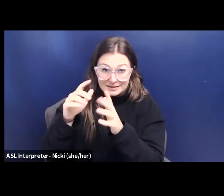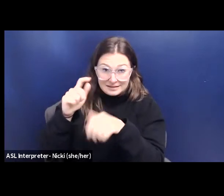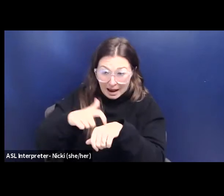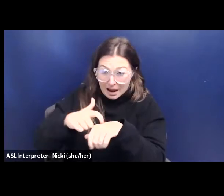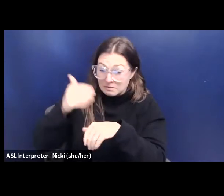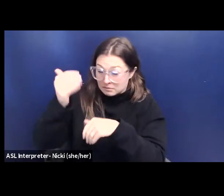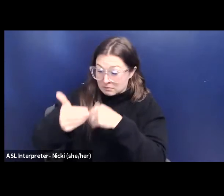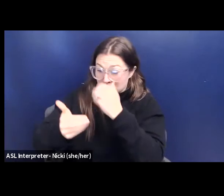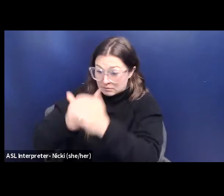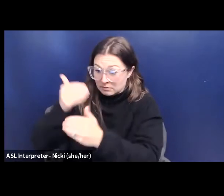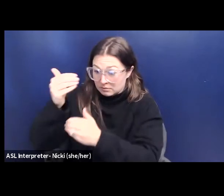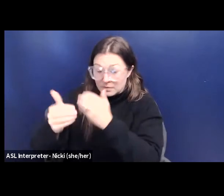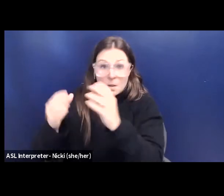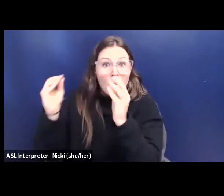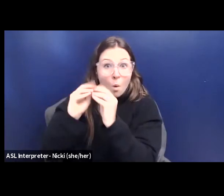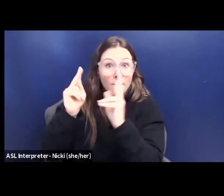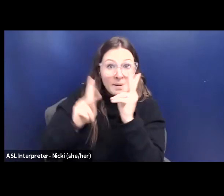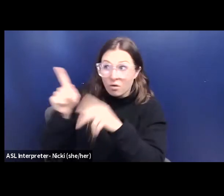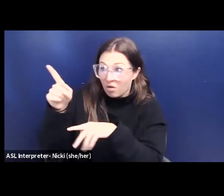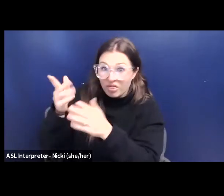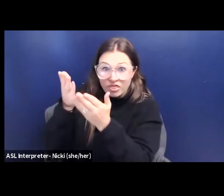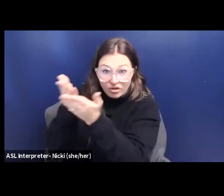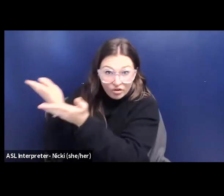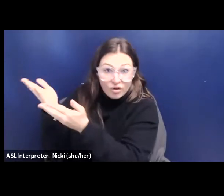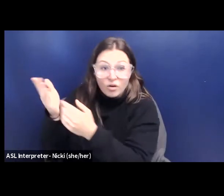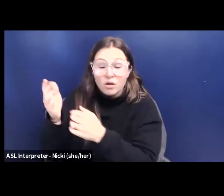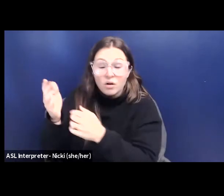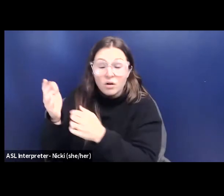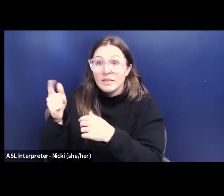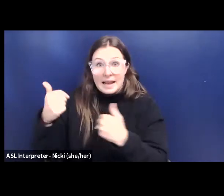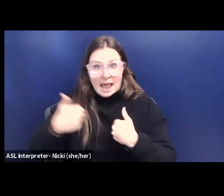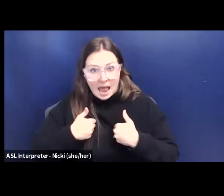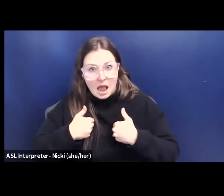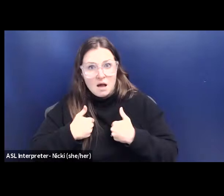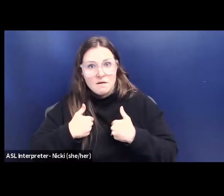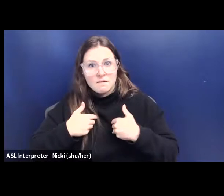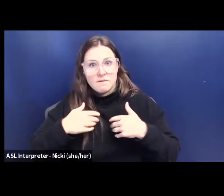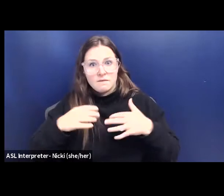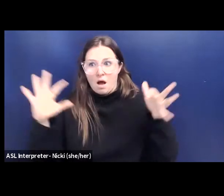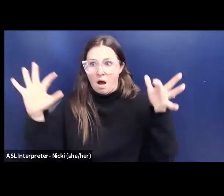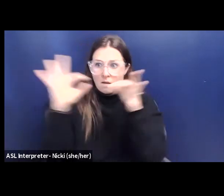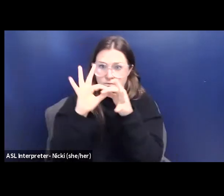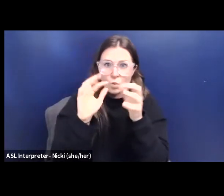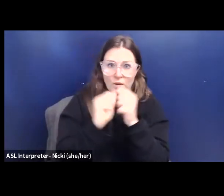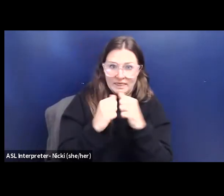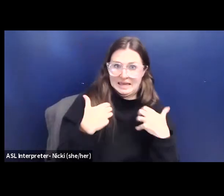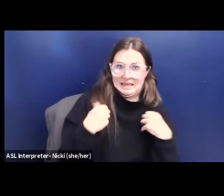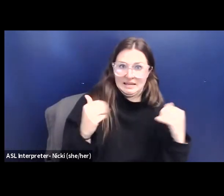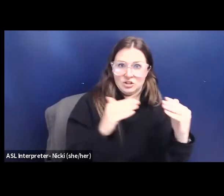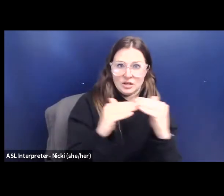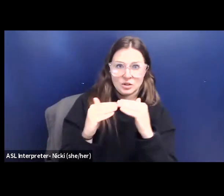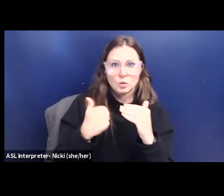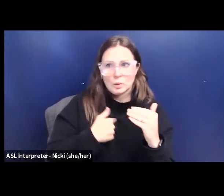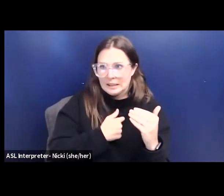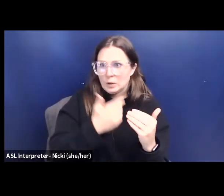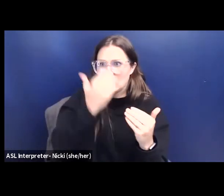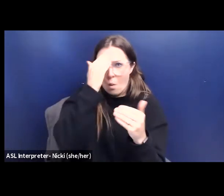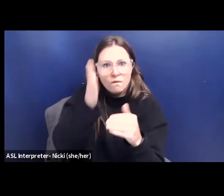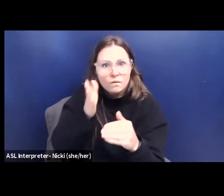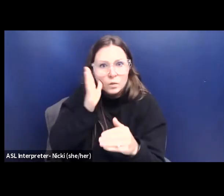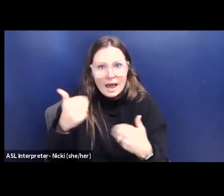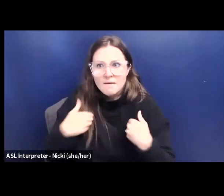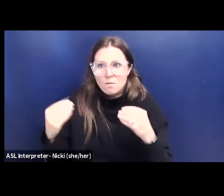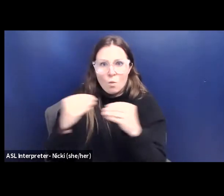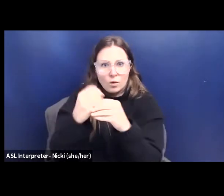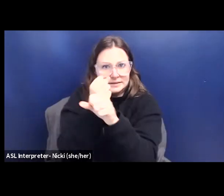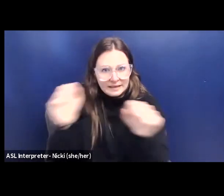these institutions who are rooted in healing justice as a framework, we will have more safety and we will have more access to